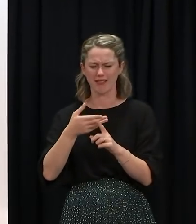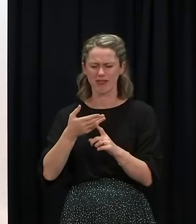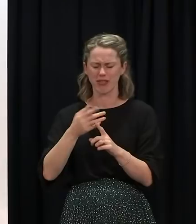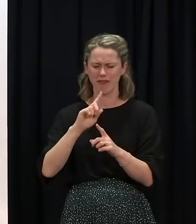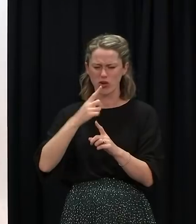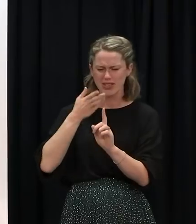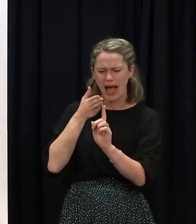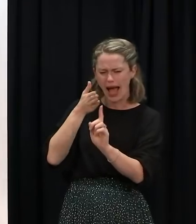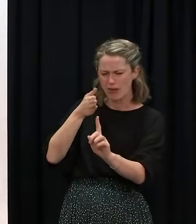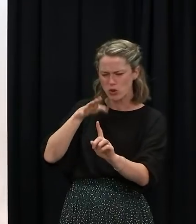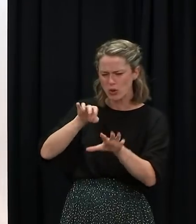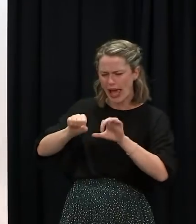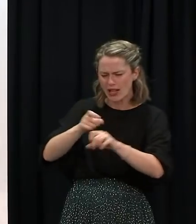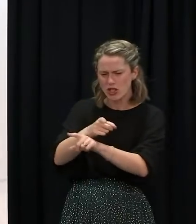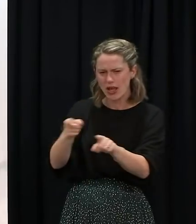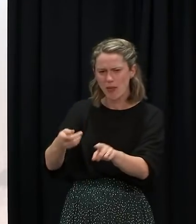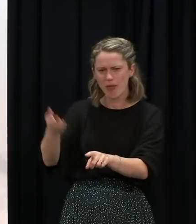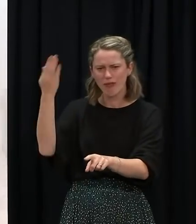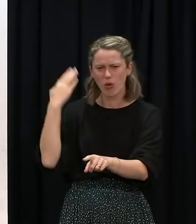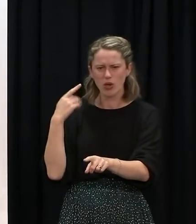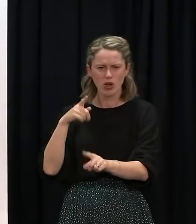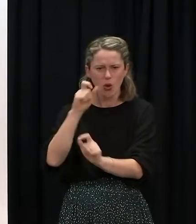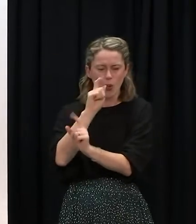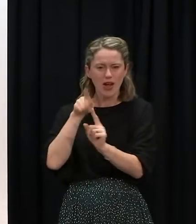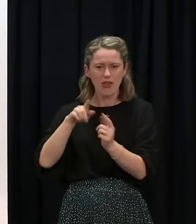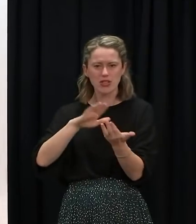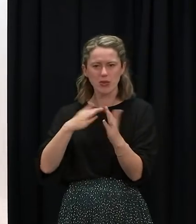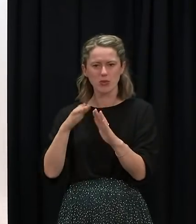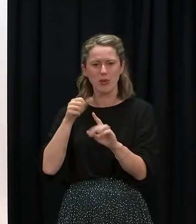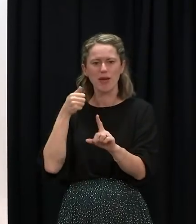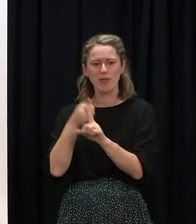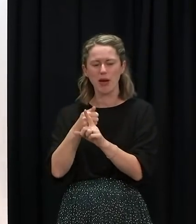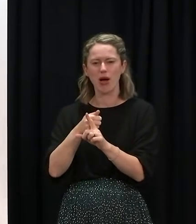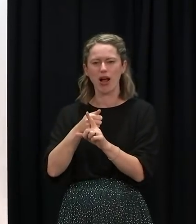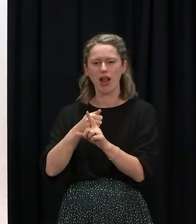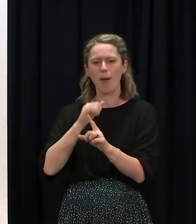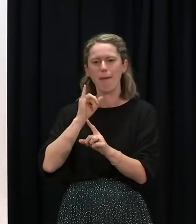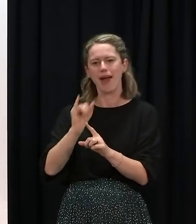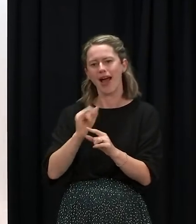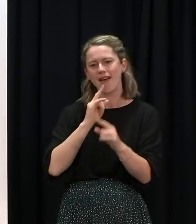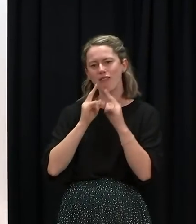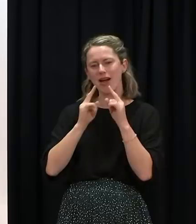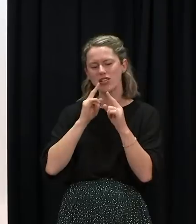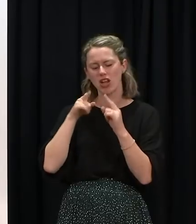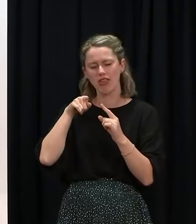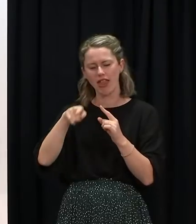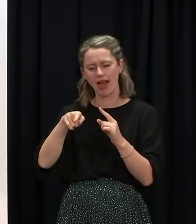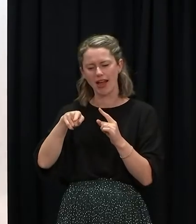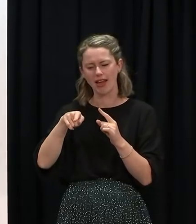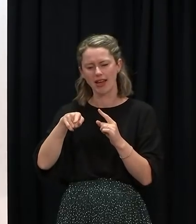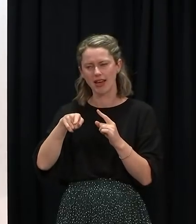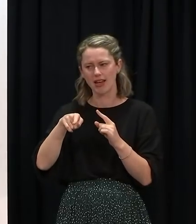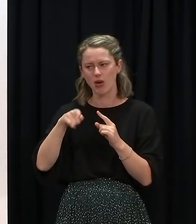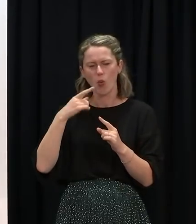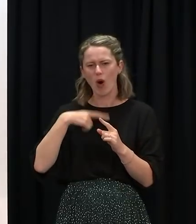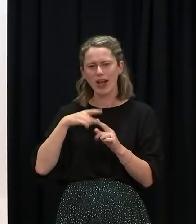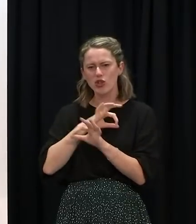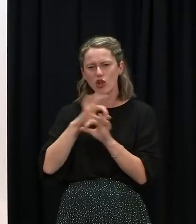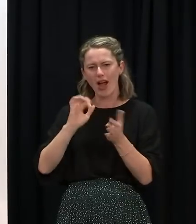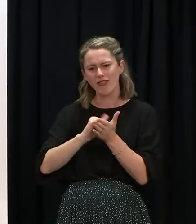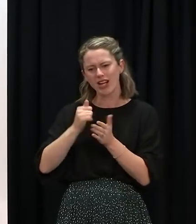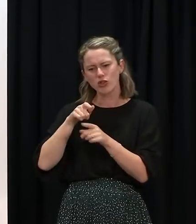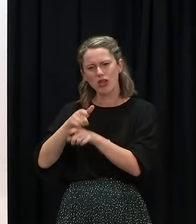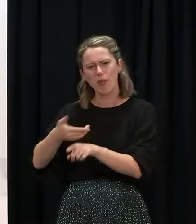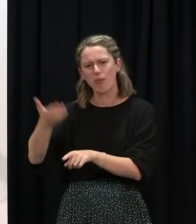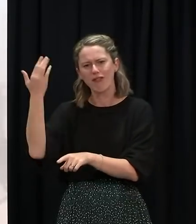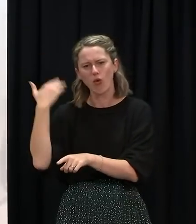place when you were aware that those communities were being affected by misinformation and would probably be quite targeted to not get vaccinated?